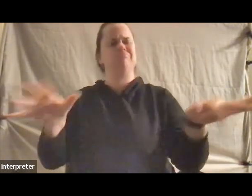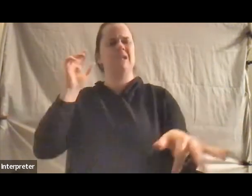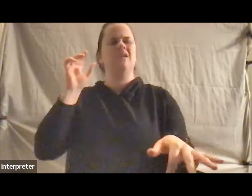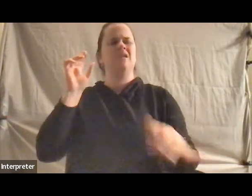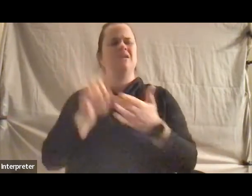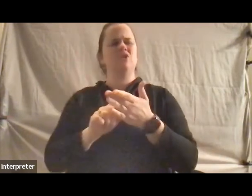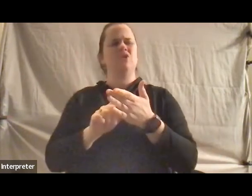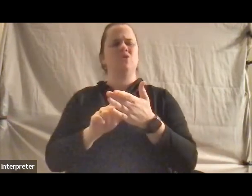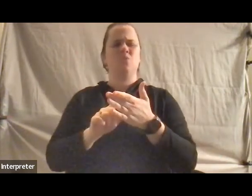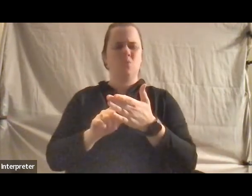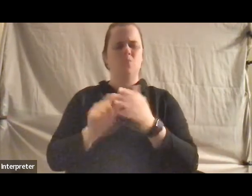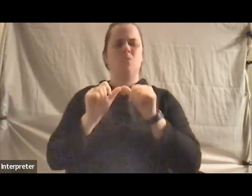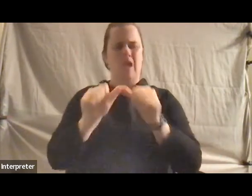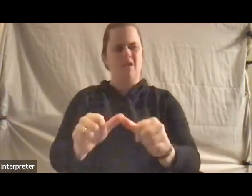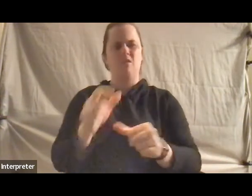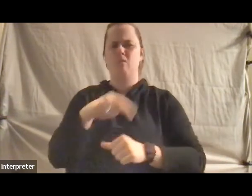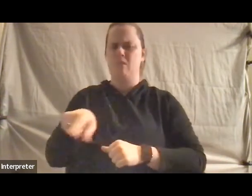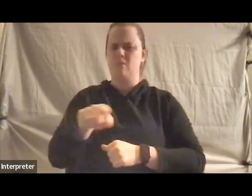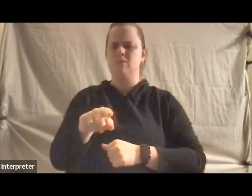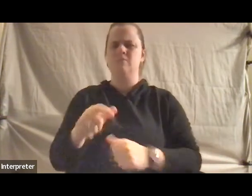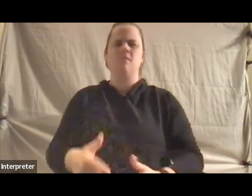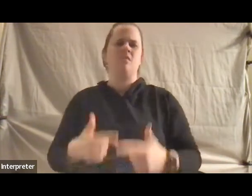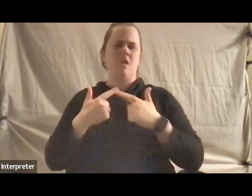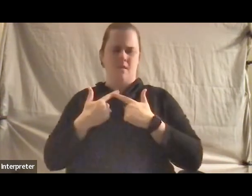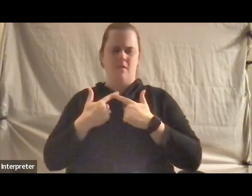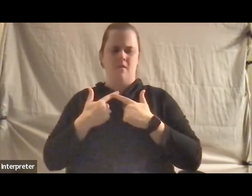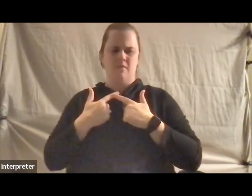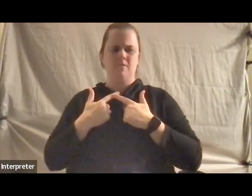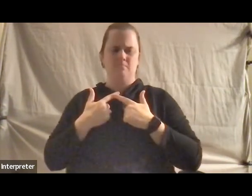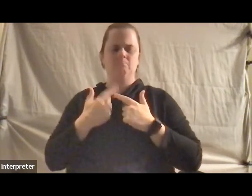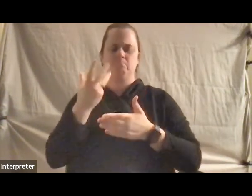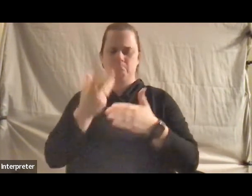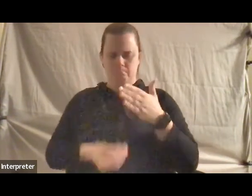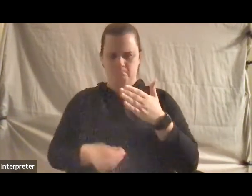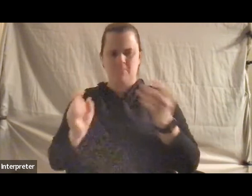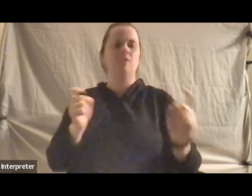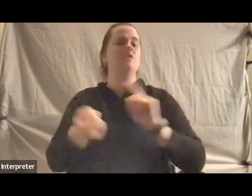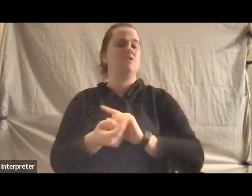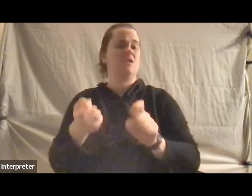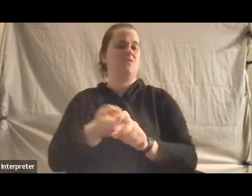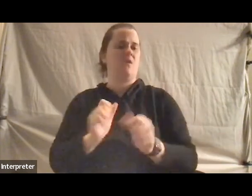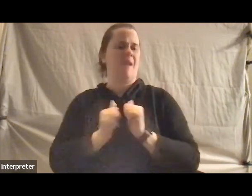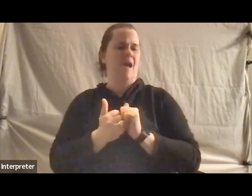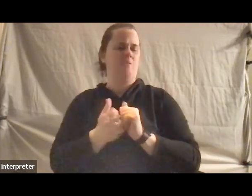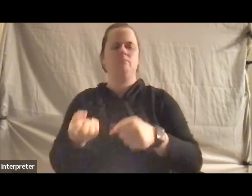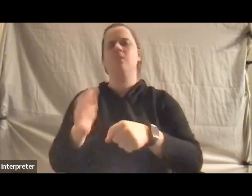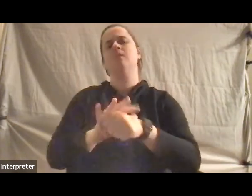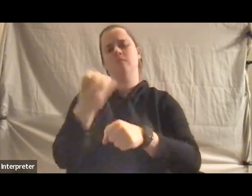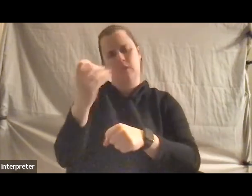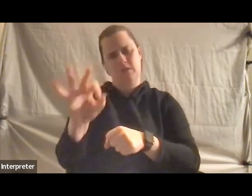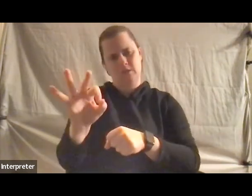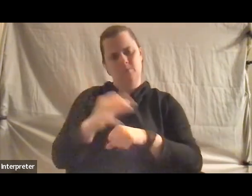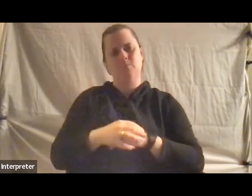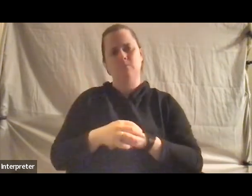those lives that have been taken and have been forever changed by COVID-19. I know that some of you